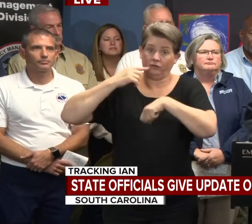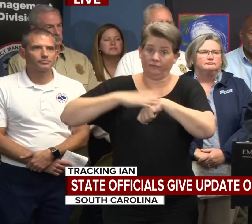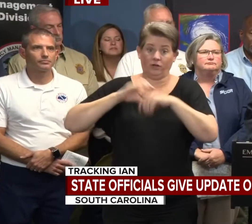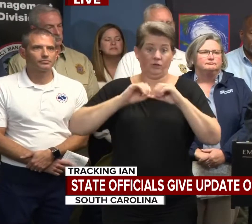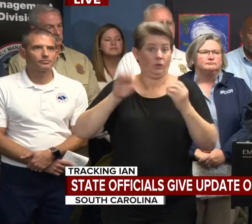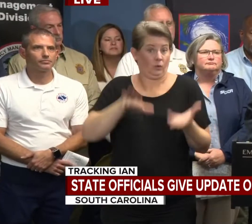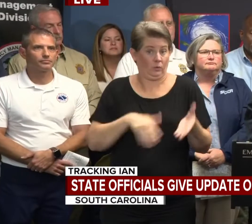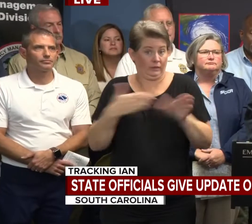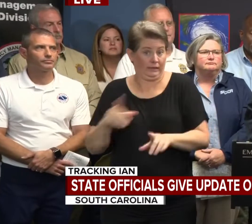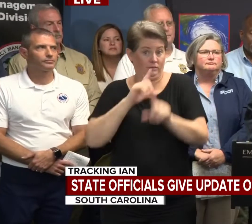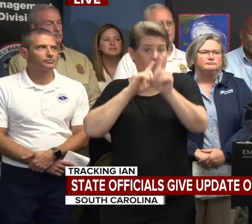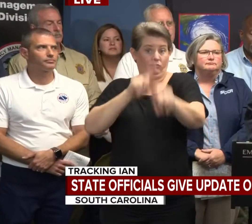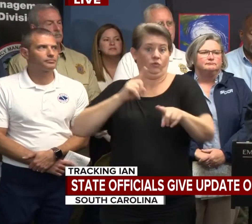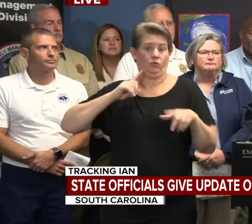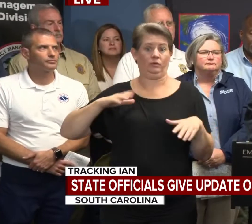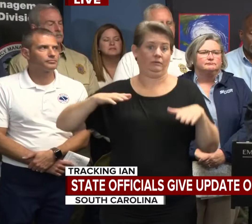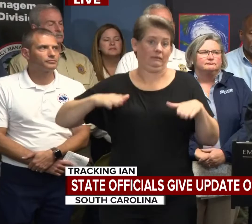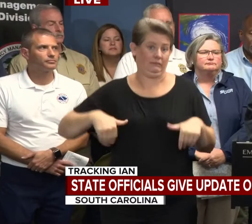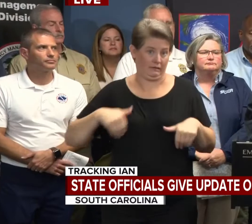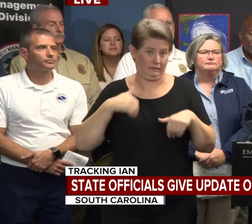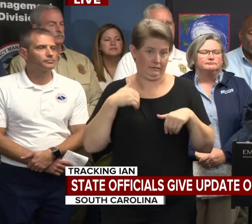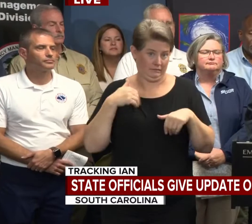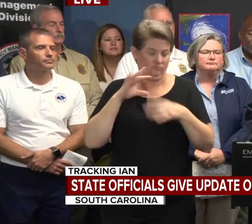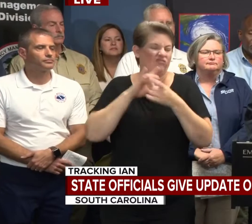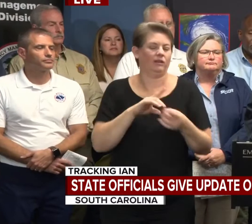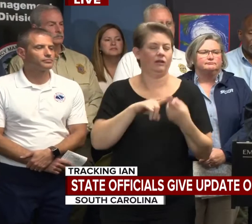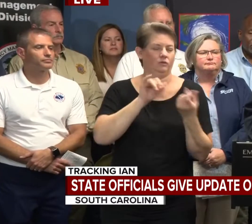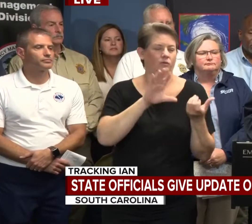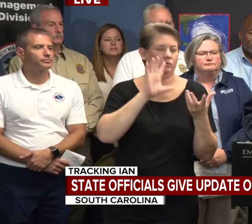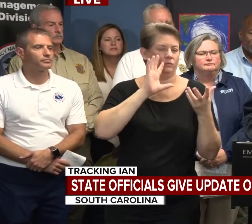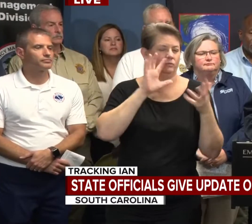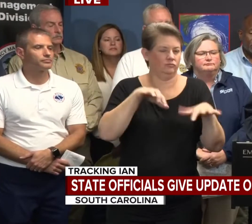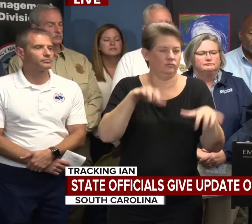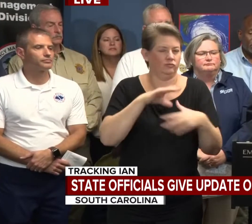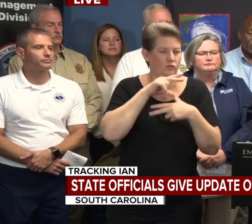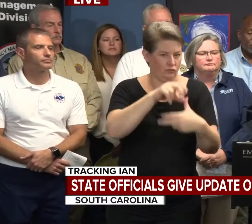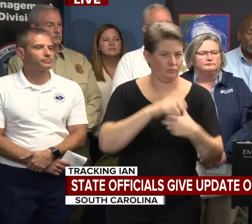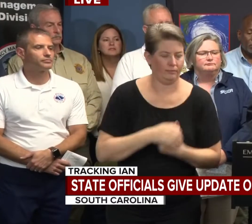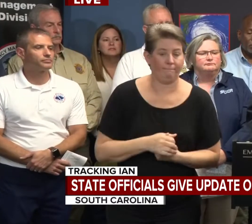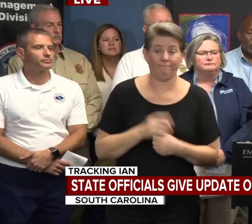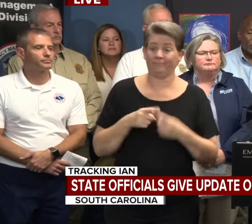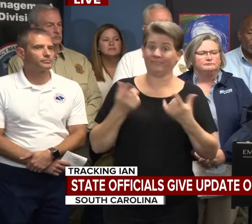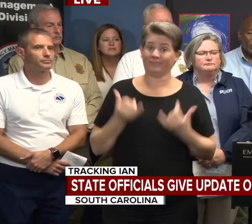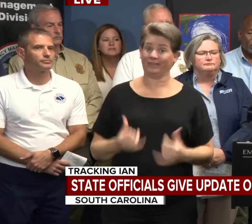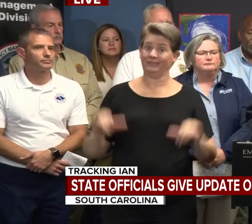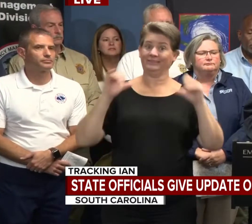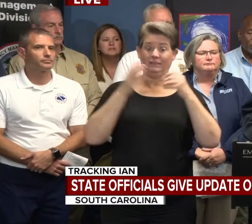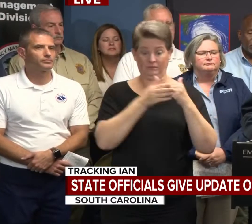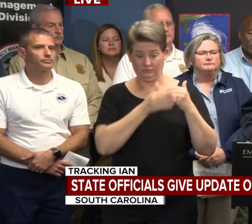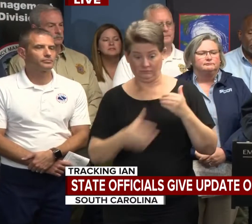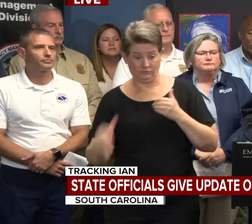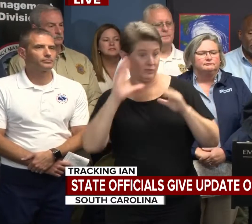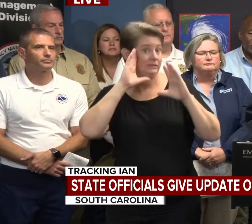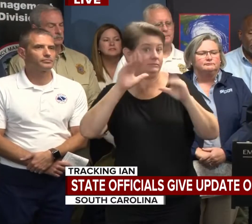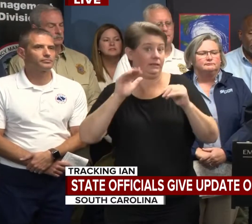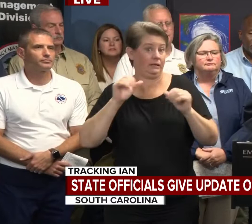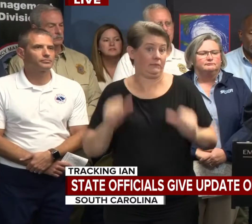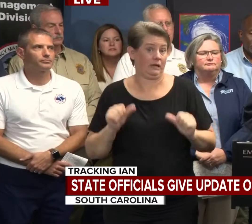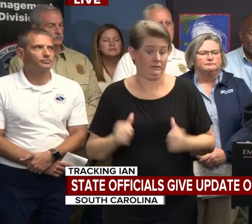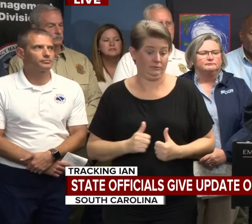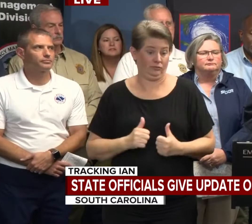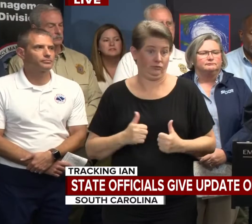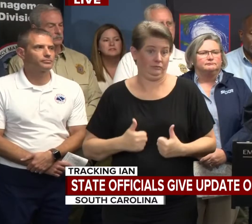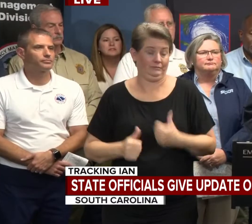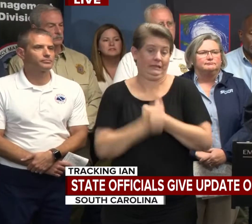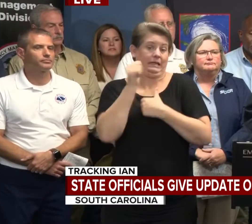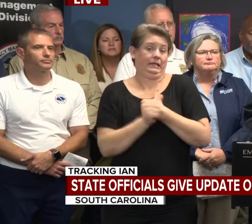been reported to us as a result of the storm, but there are still life-threatening conditions, and we need to continue to